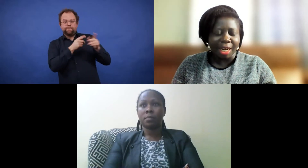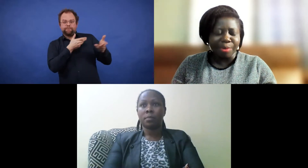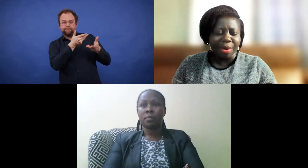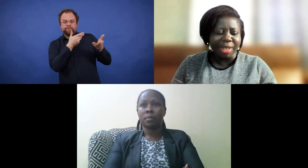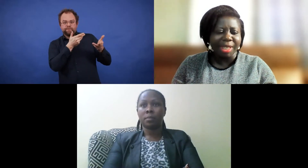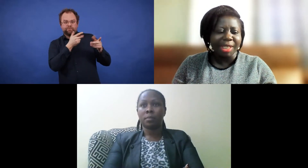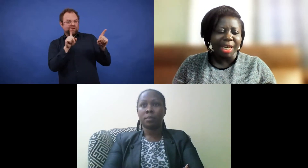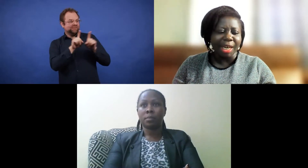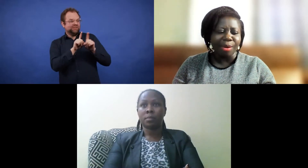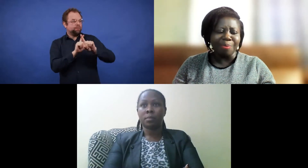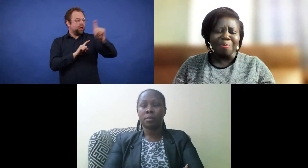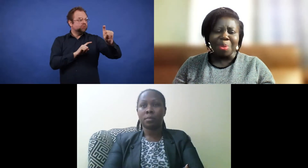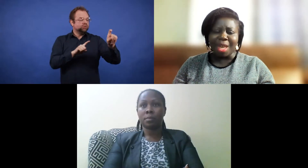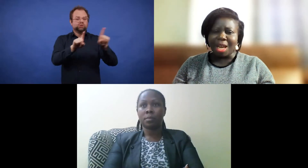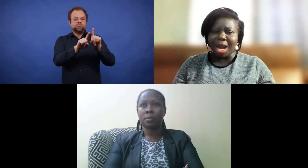again, there is this